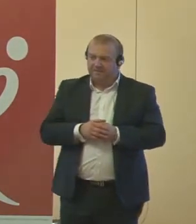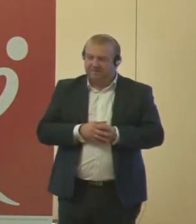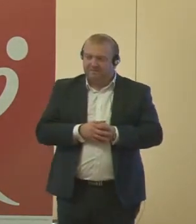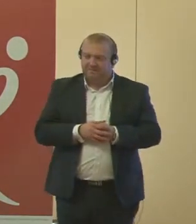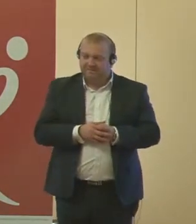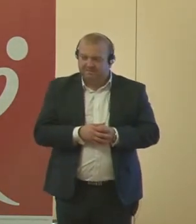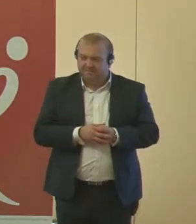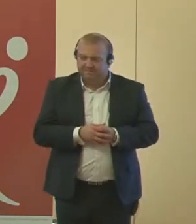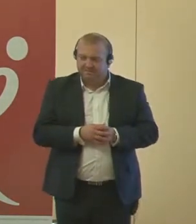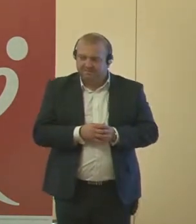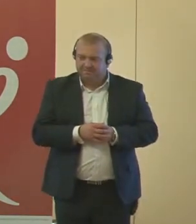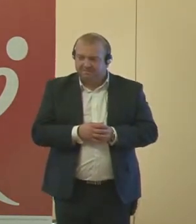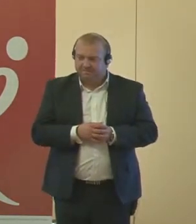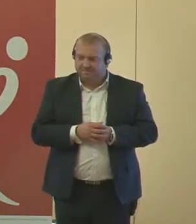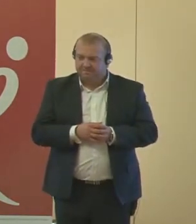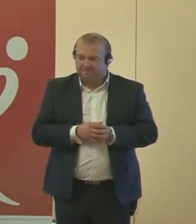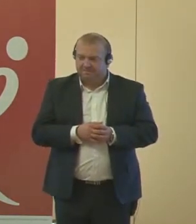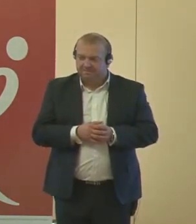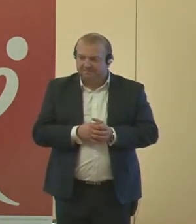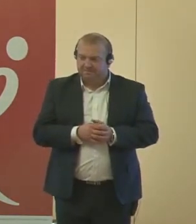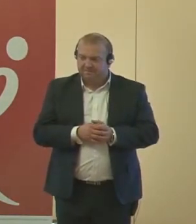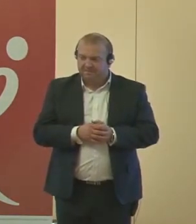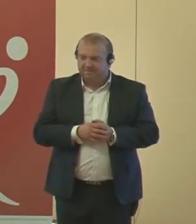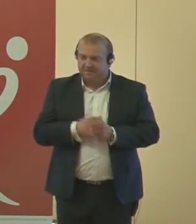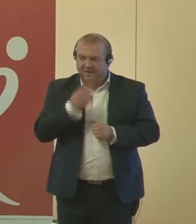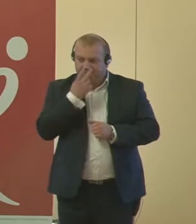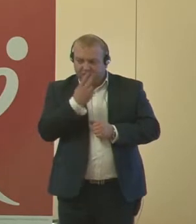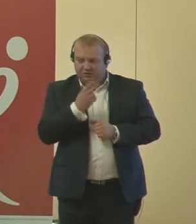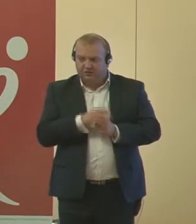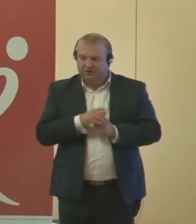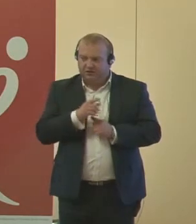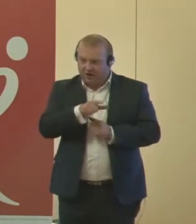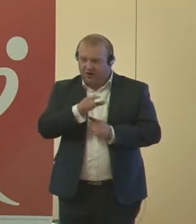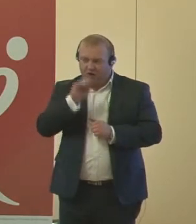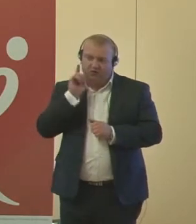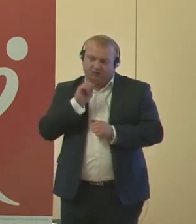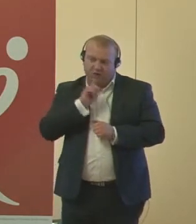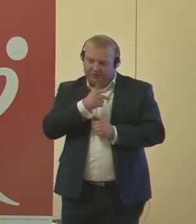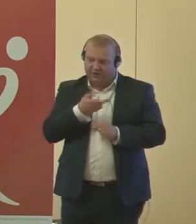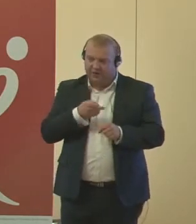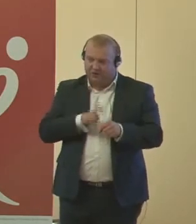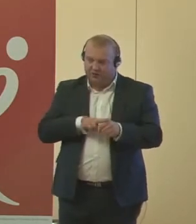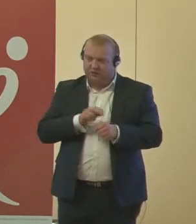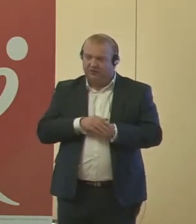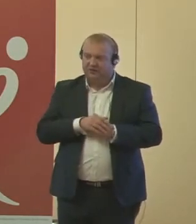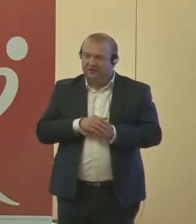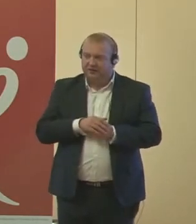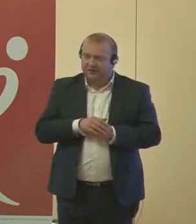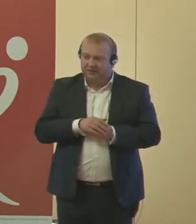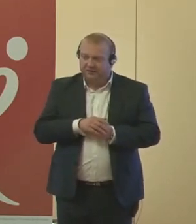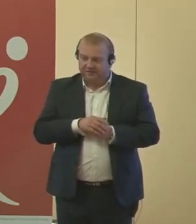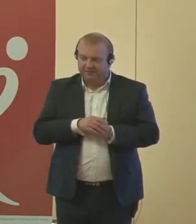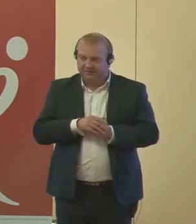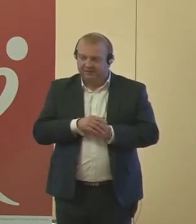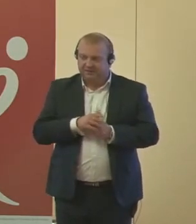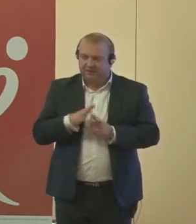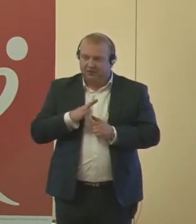and seeing it live on YouTube. Nothing like challenging the technology to the full, is there? So I'm going to try